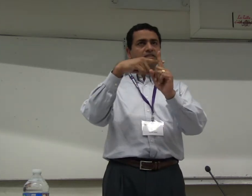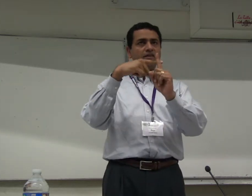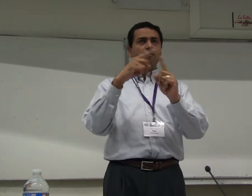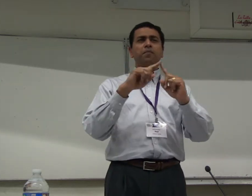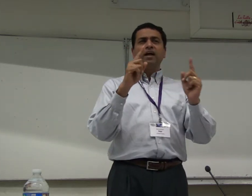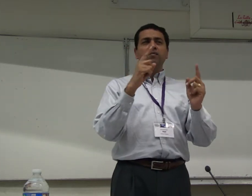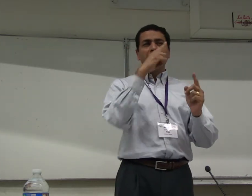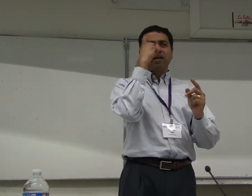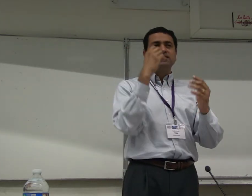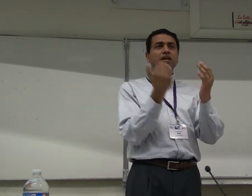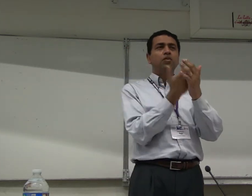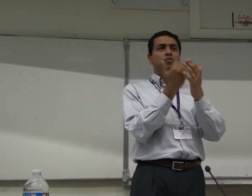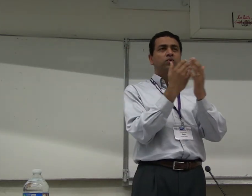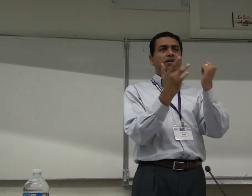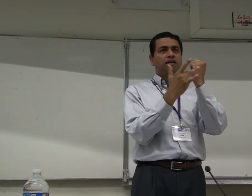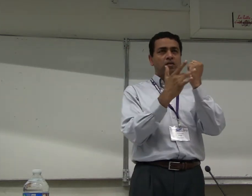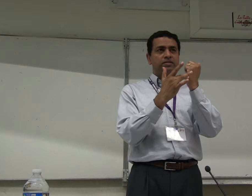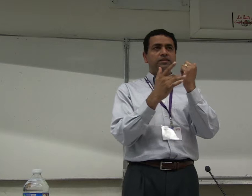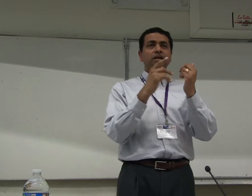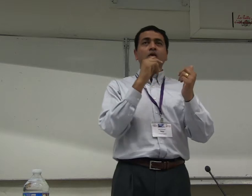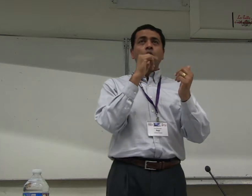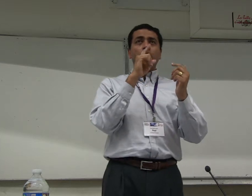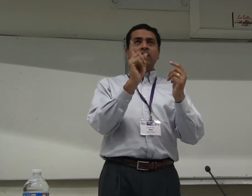In general, the response was very positive, but because